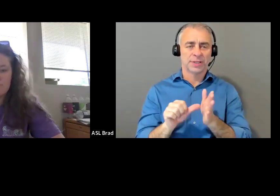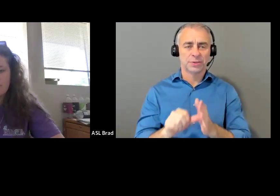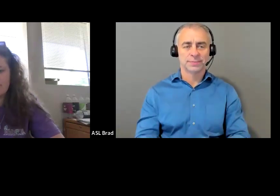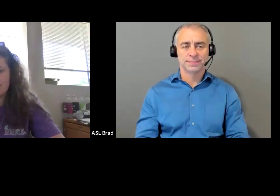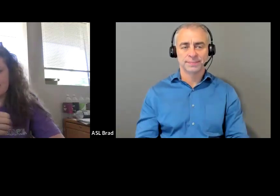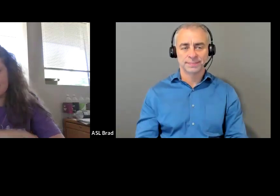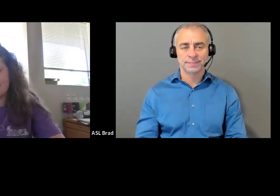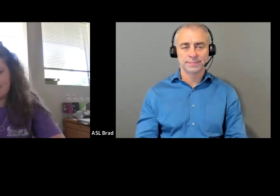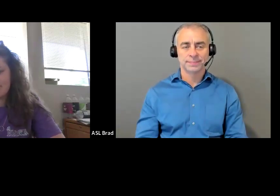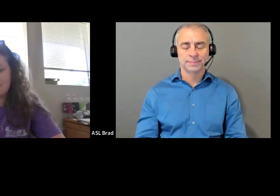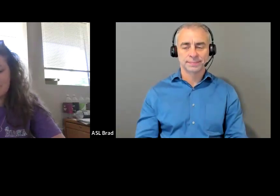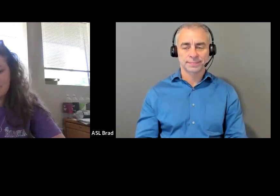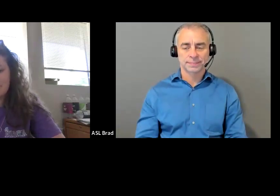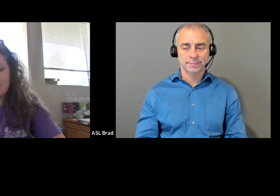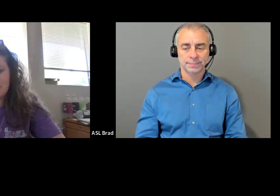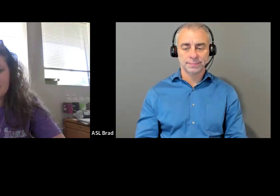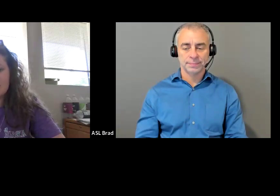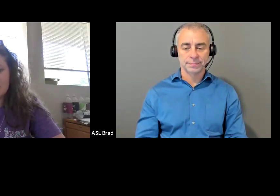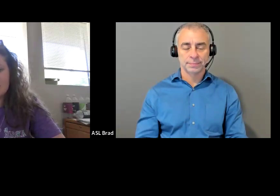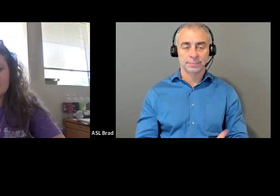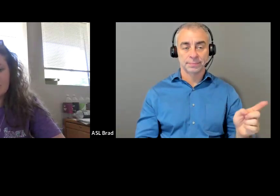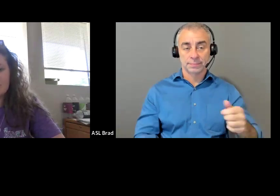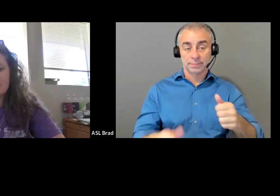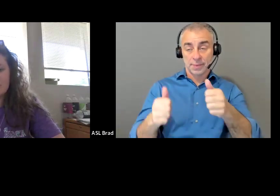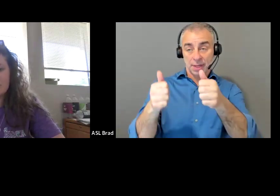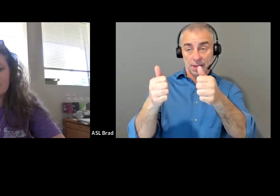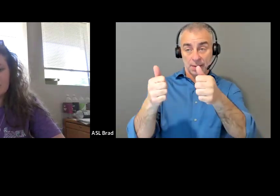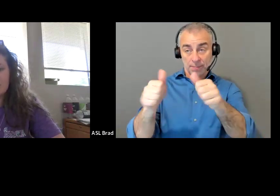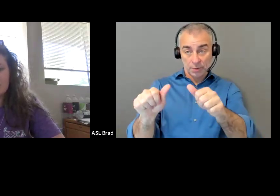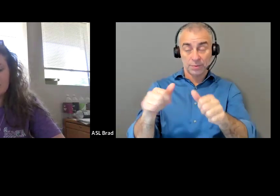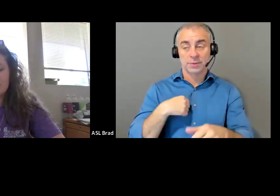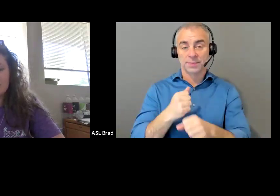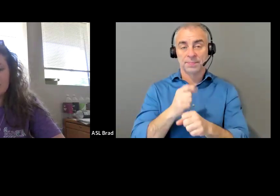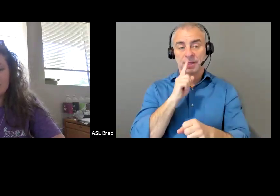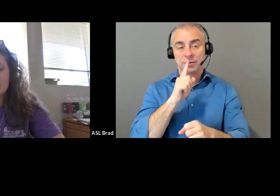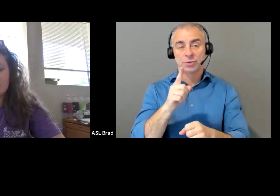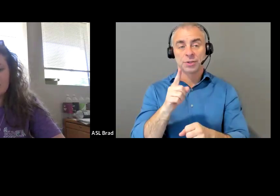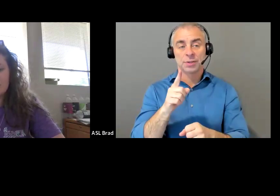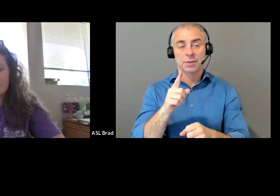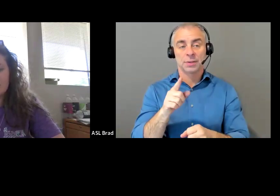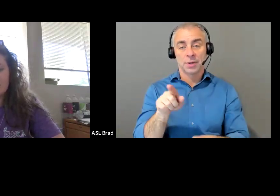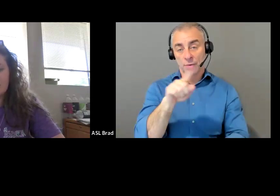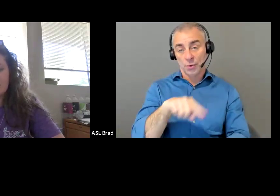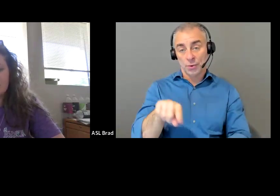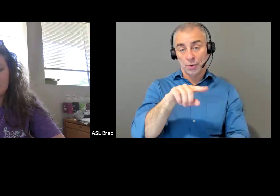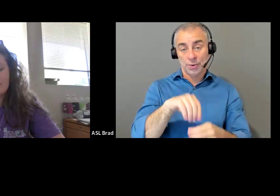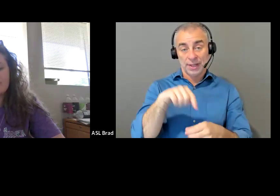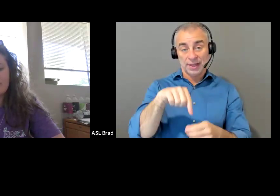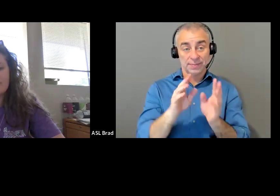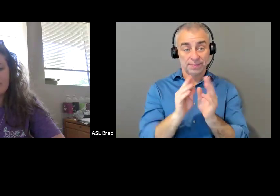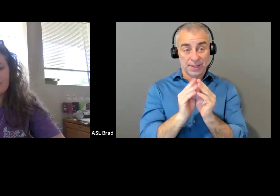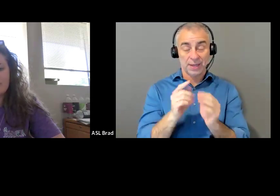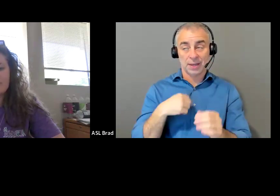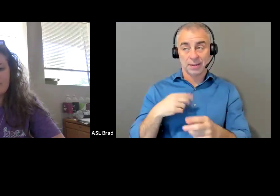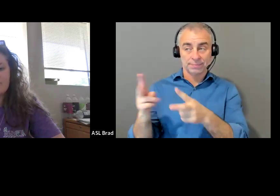and I will make sure to get the folks who are on this call